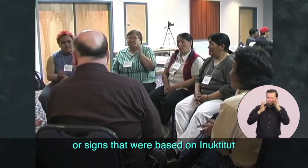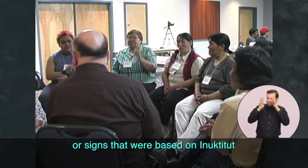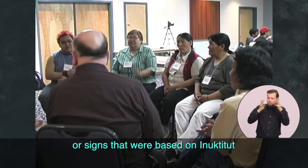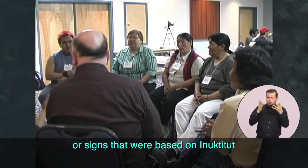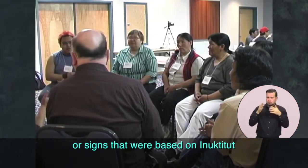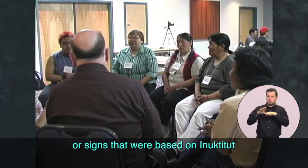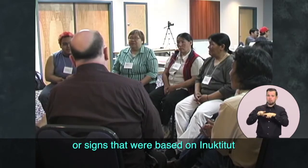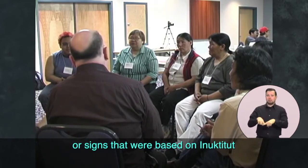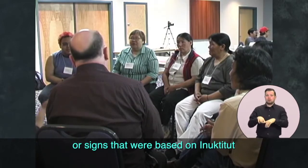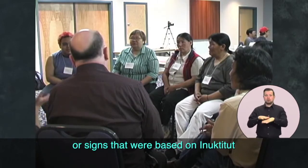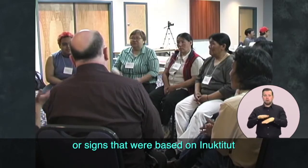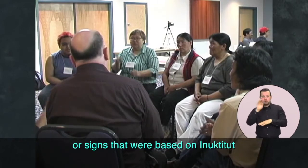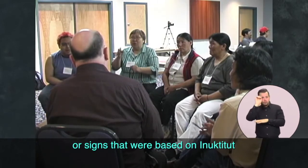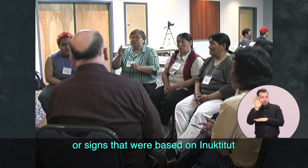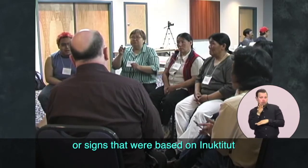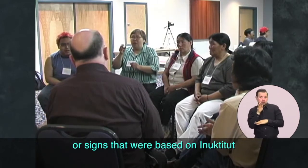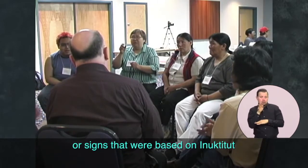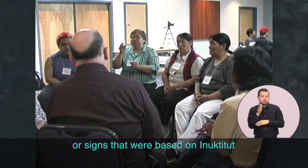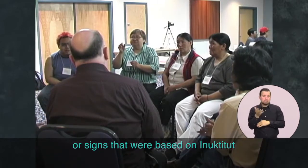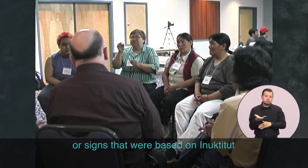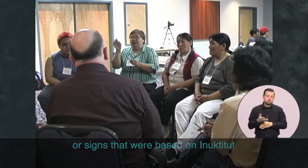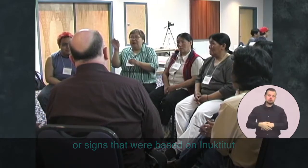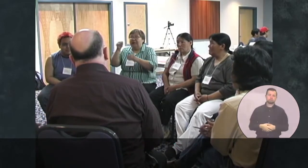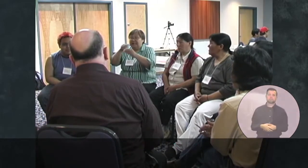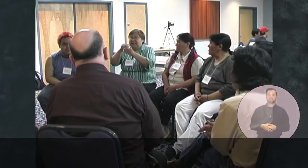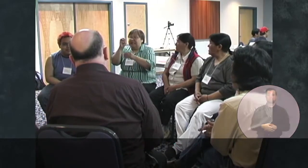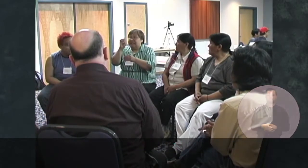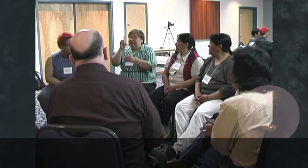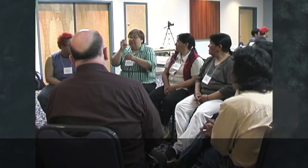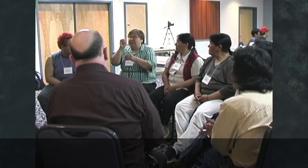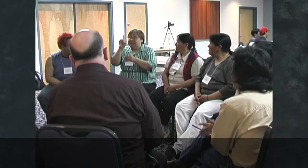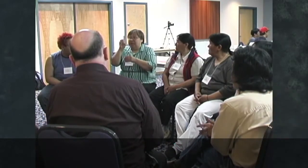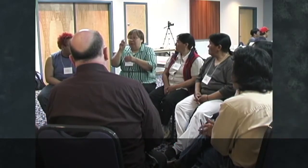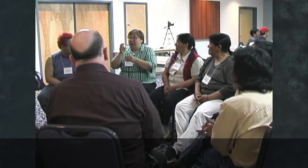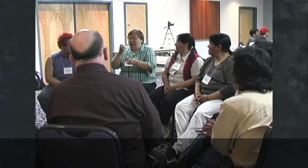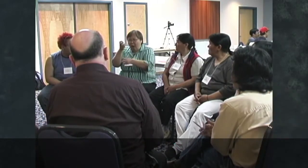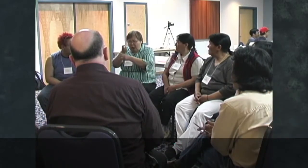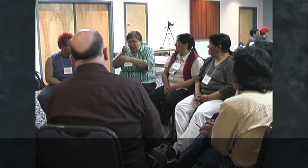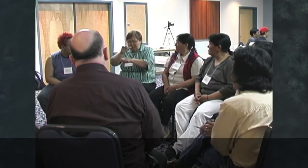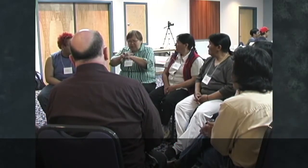started creating home signs or signs that were based on Inuktitut.